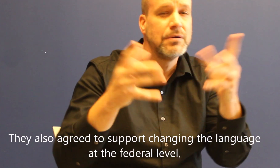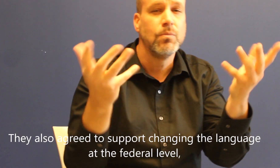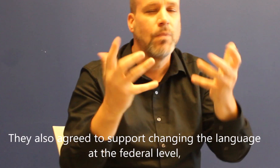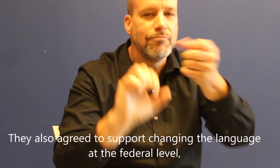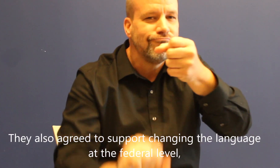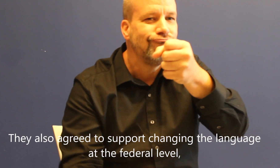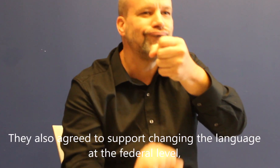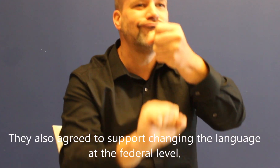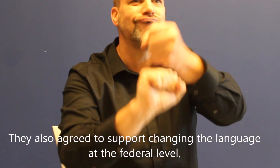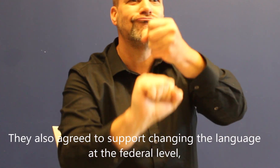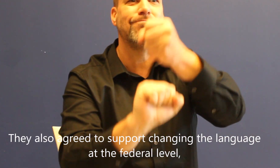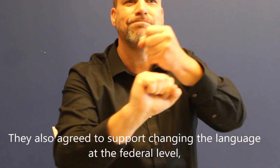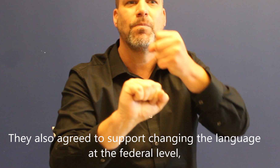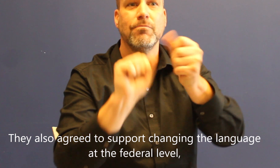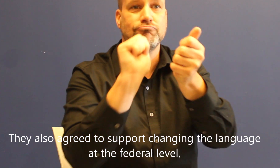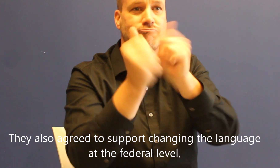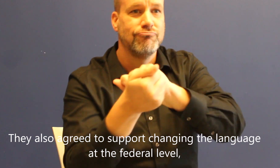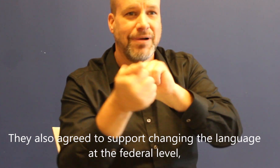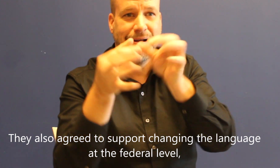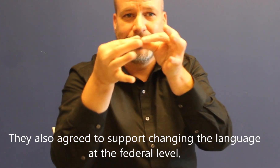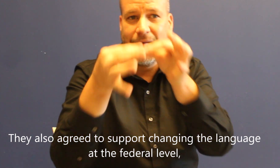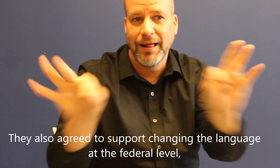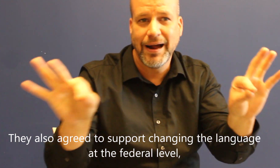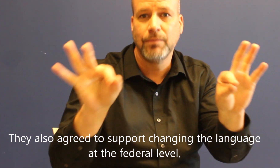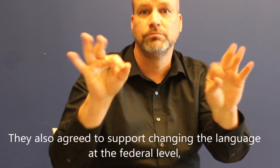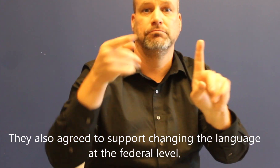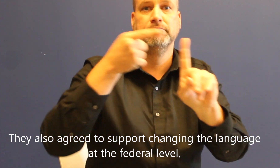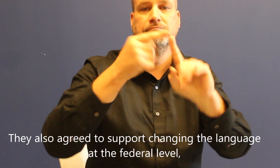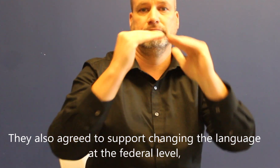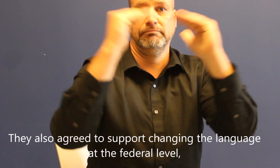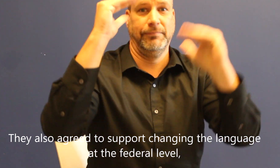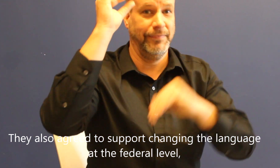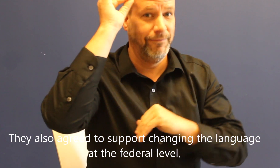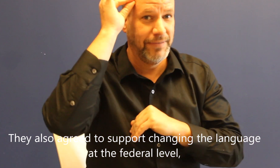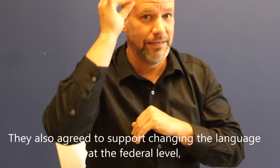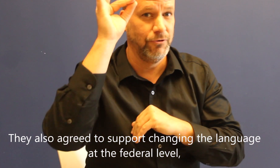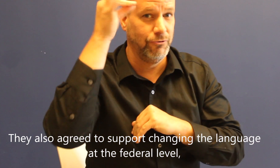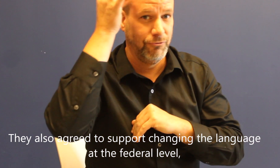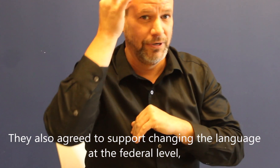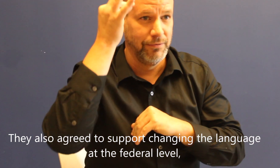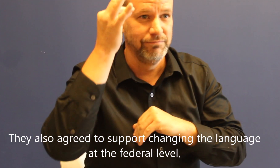They also agreed to support changing the language at the federal level.